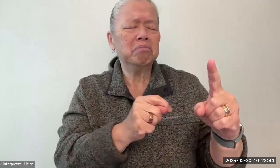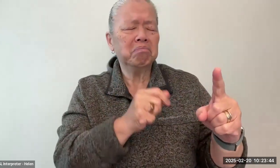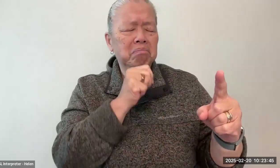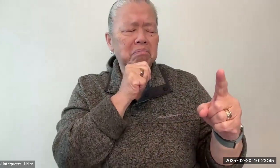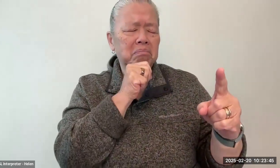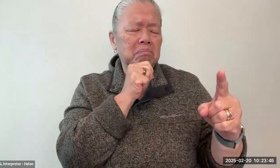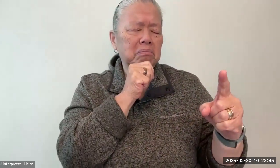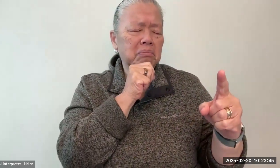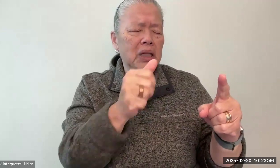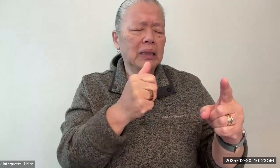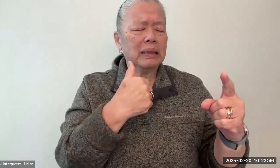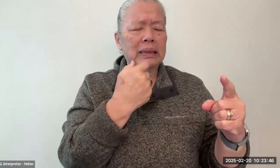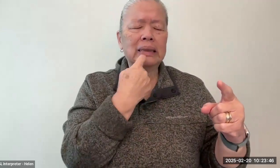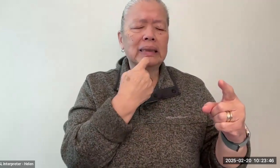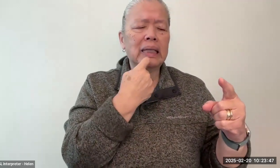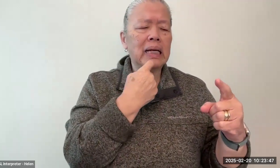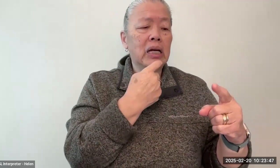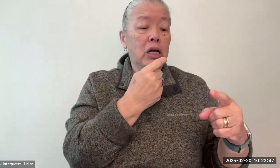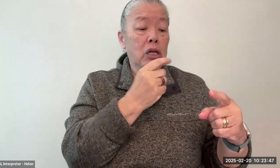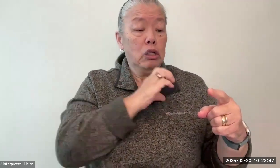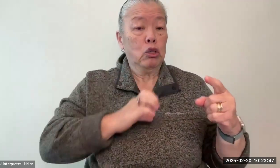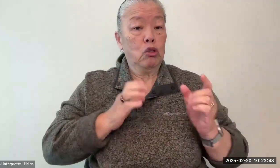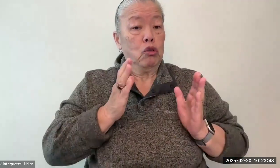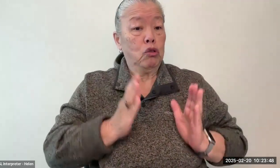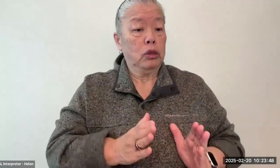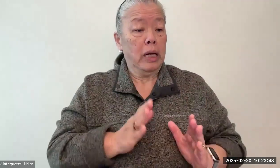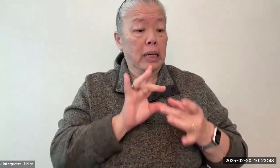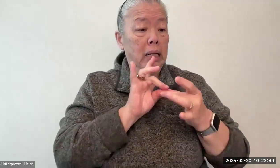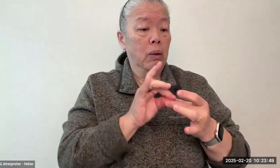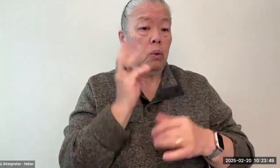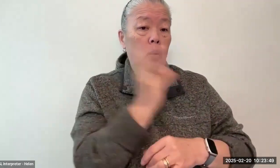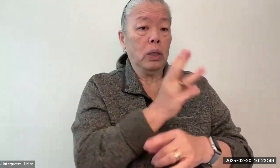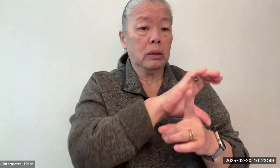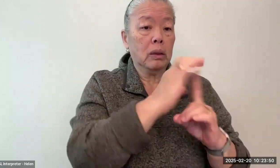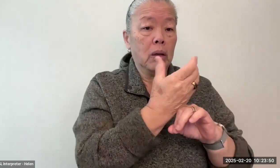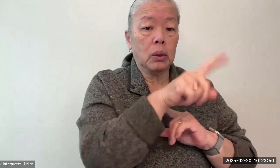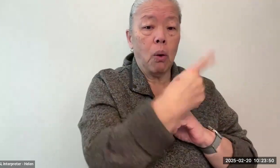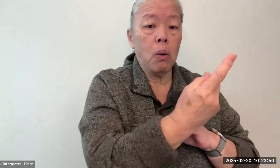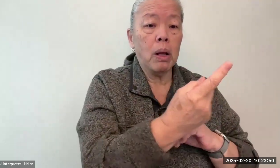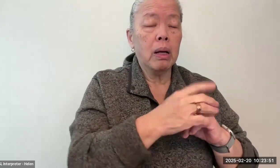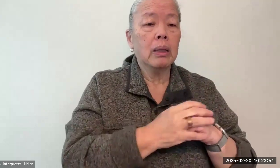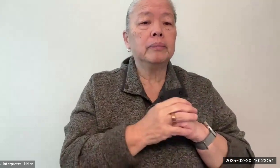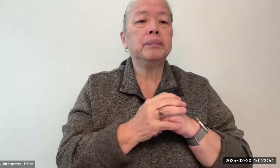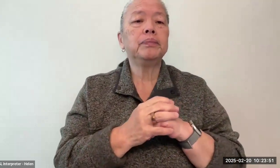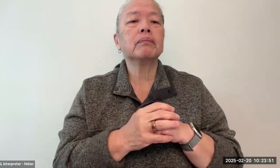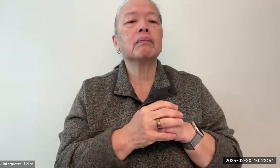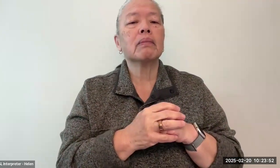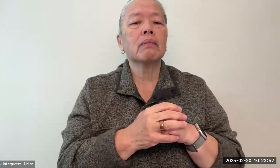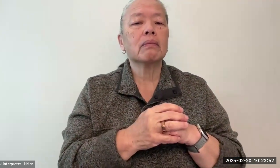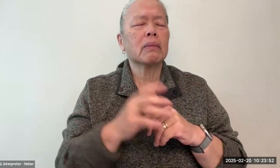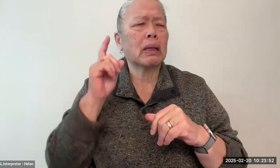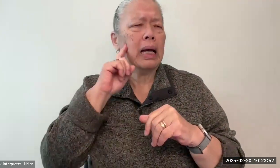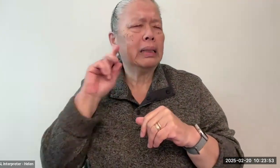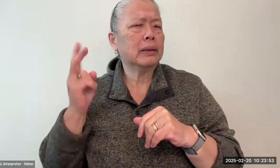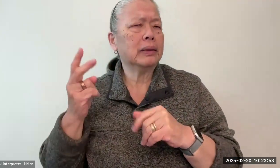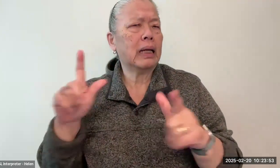that equates Christianity with Western culture toward an understanding of mission that recognizes that all cultures are equally